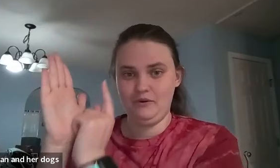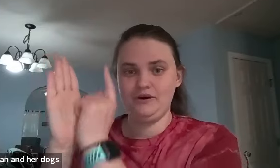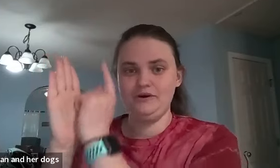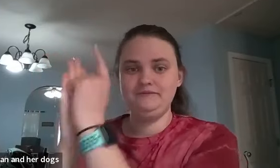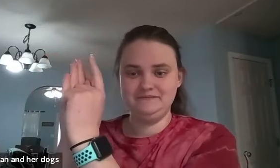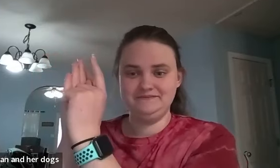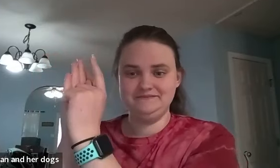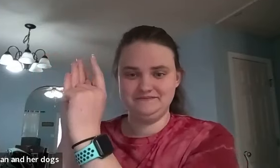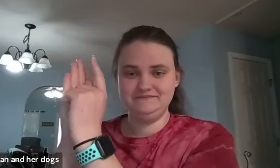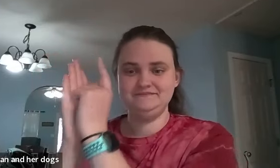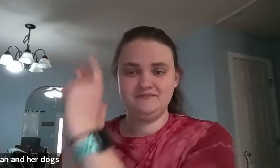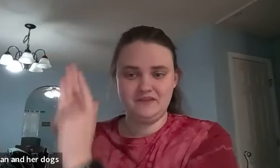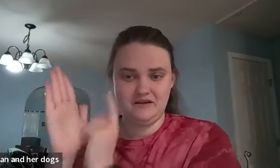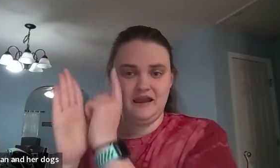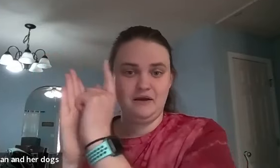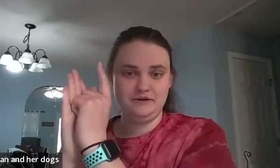hour, mm-hmm. Our hour.